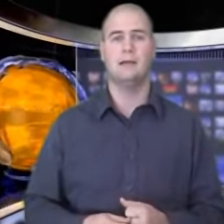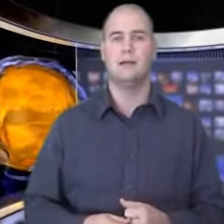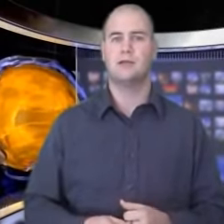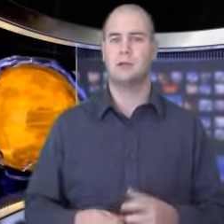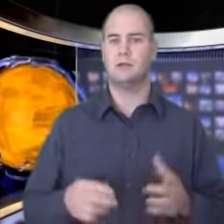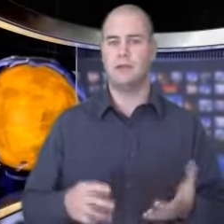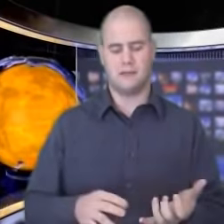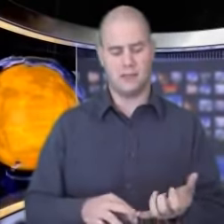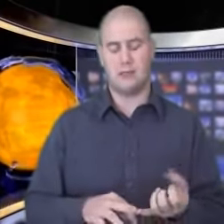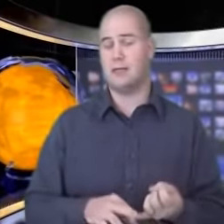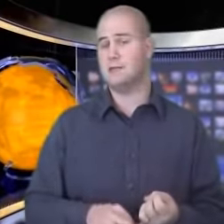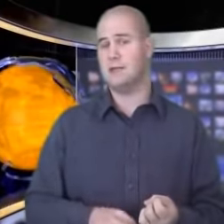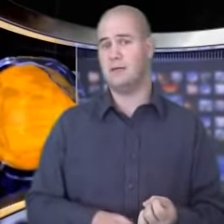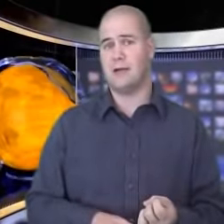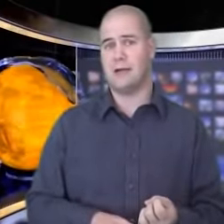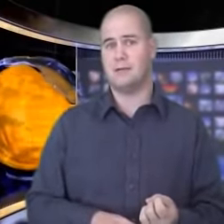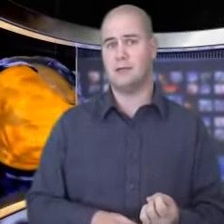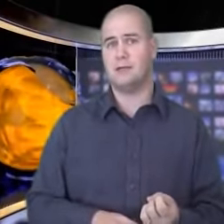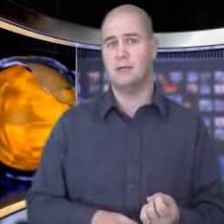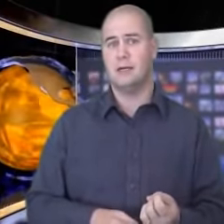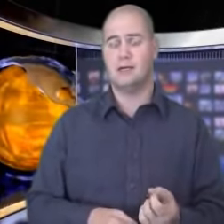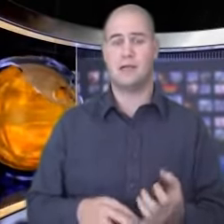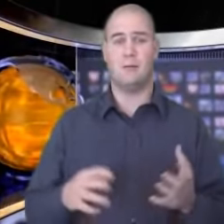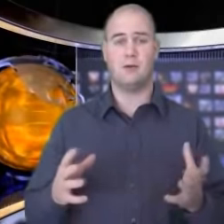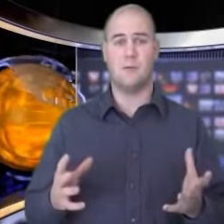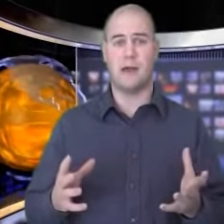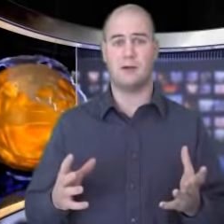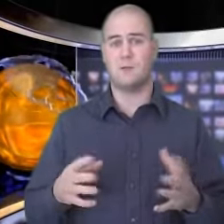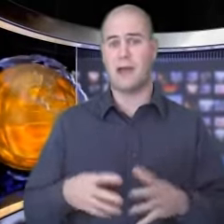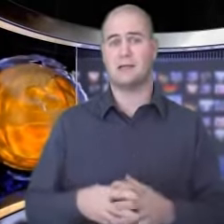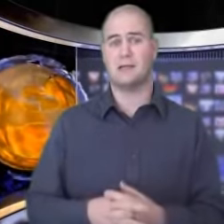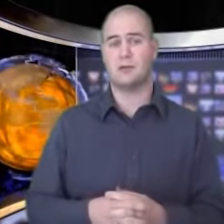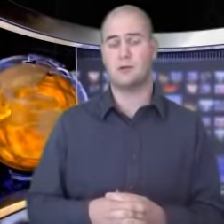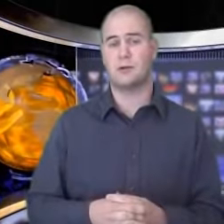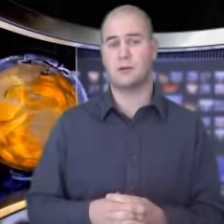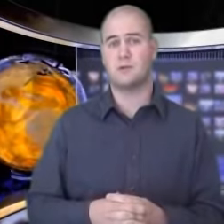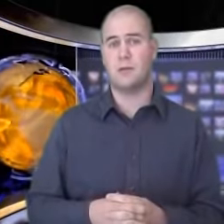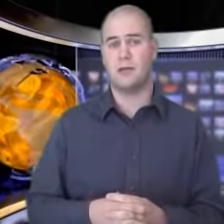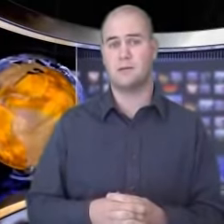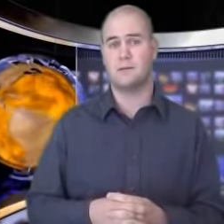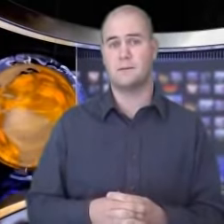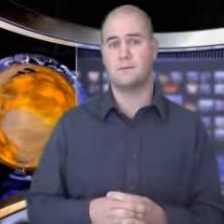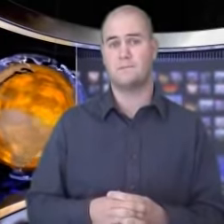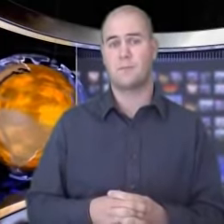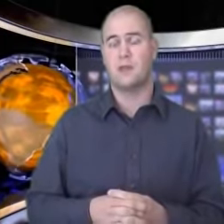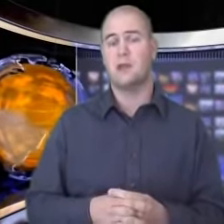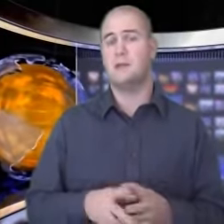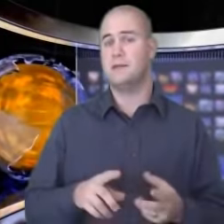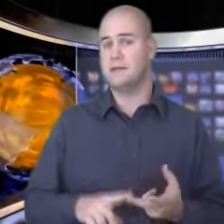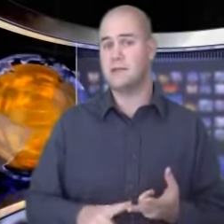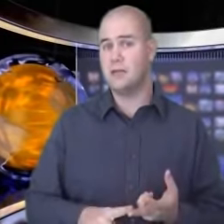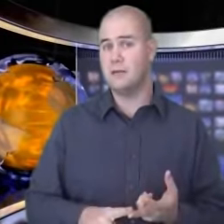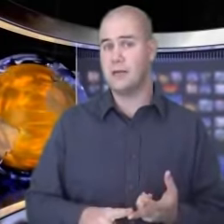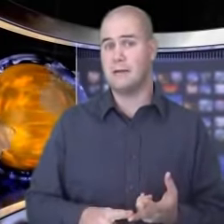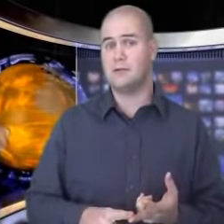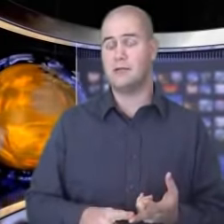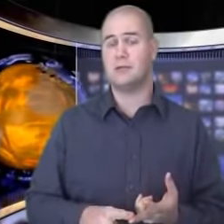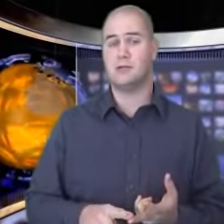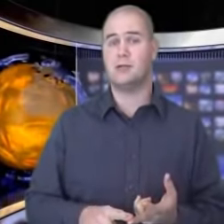So the density of an object is how much matter is packed into a certain space. The density of an object is determined